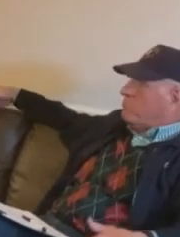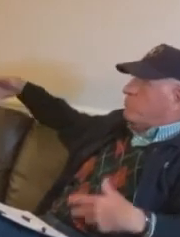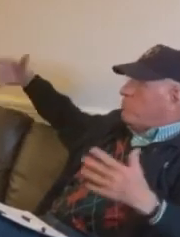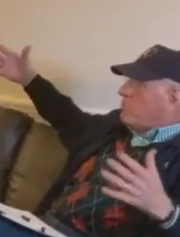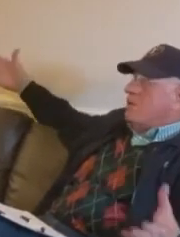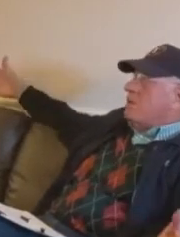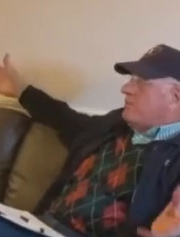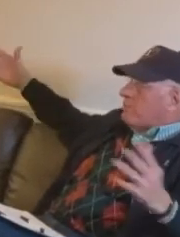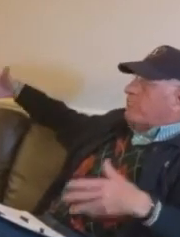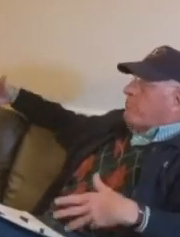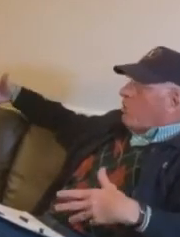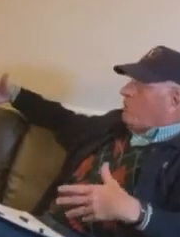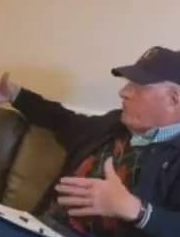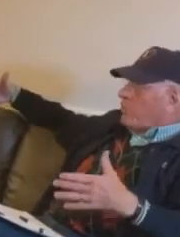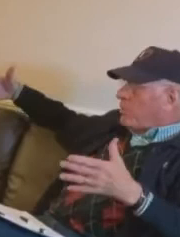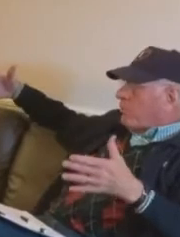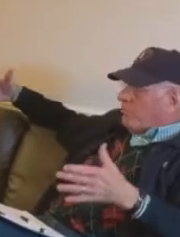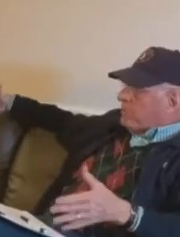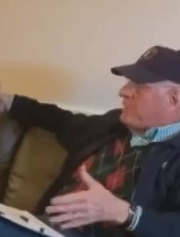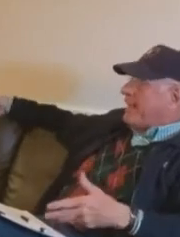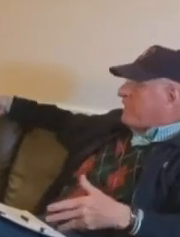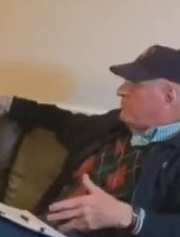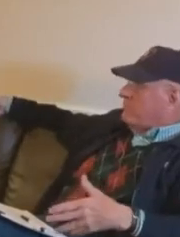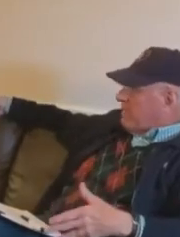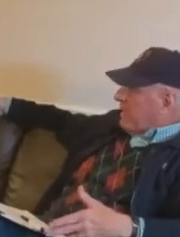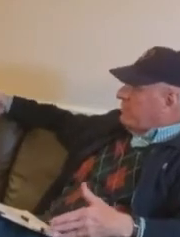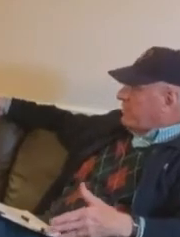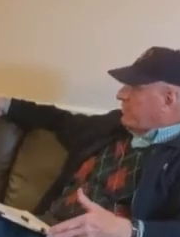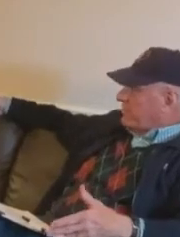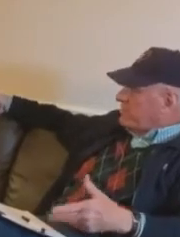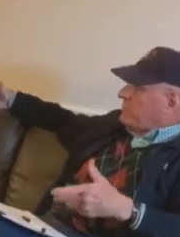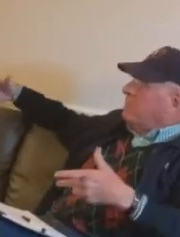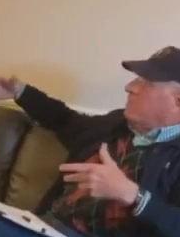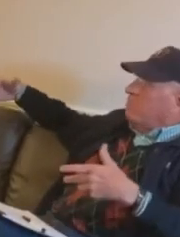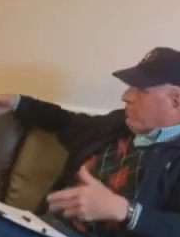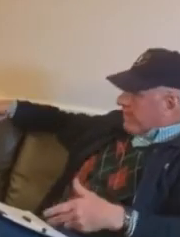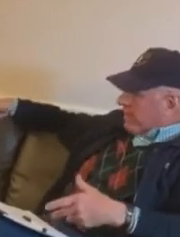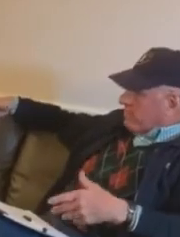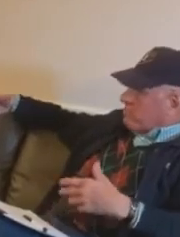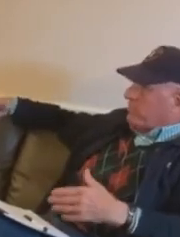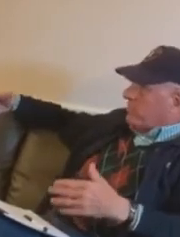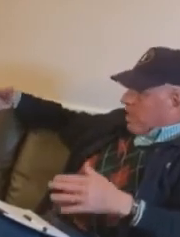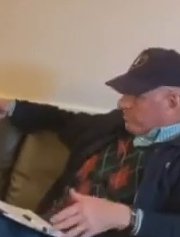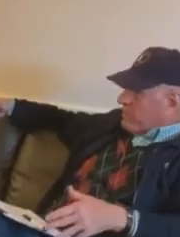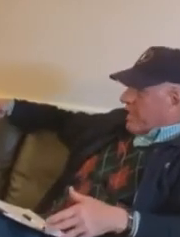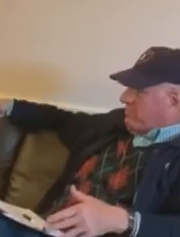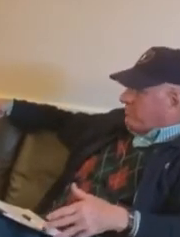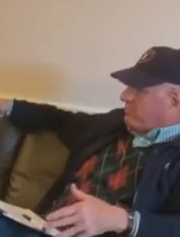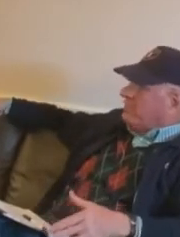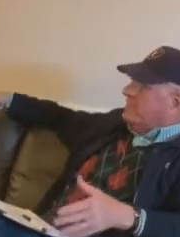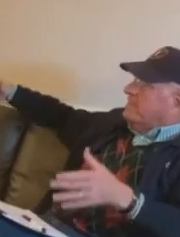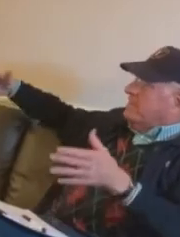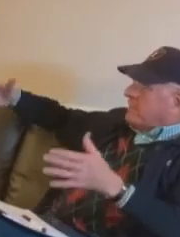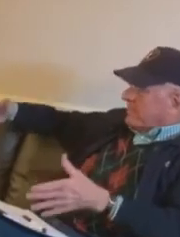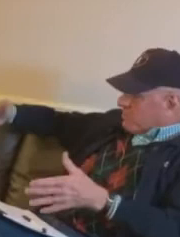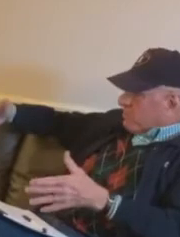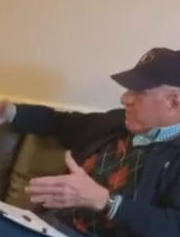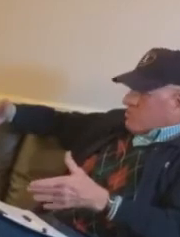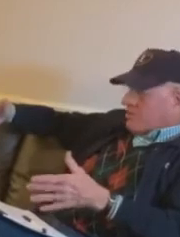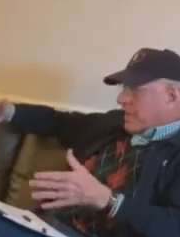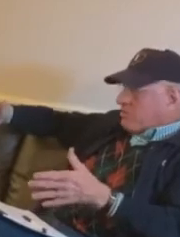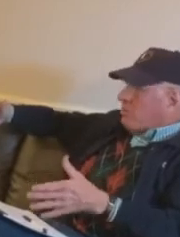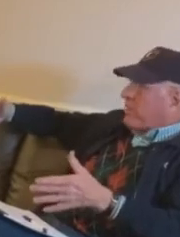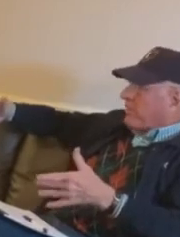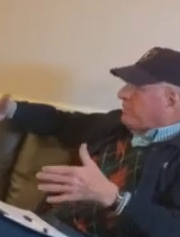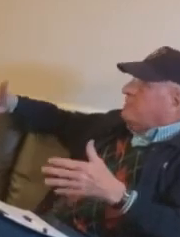Habitat, Desmond Tutu, people from all over the world, 3,000 volunteers were there to build 100 houses in